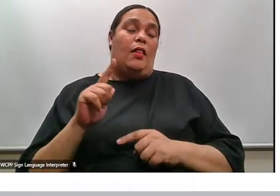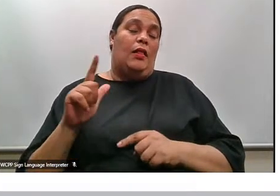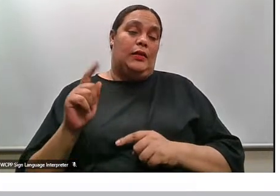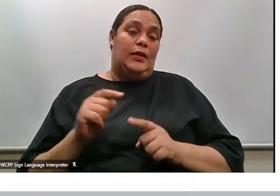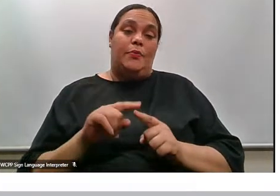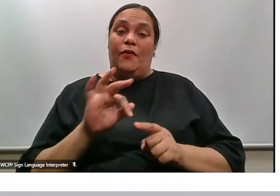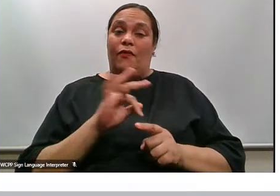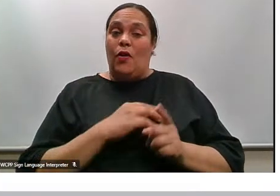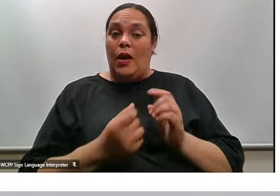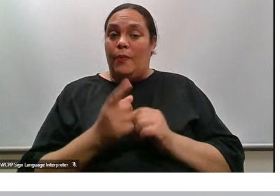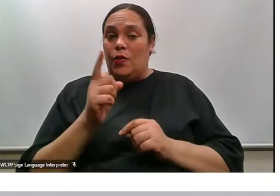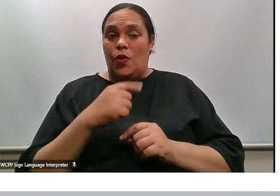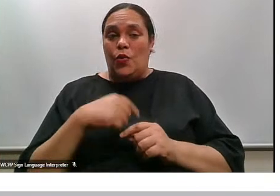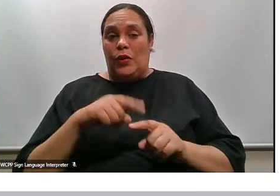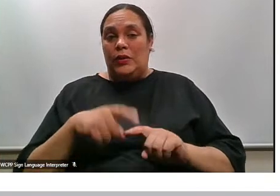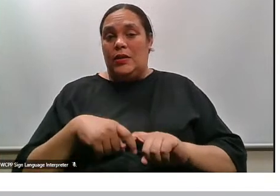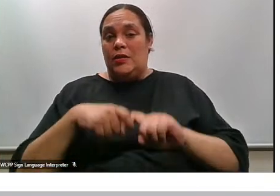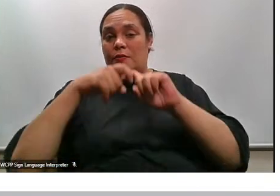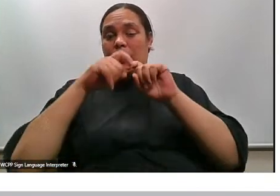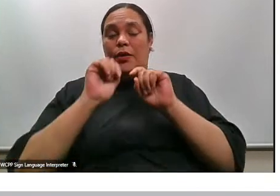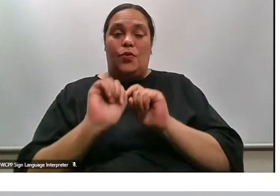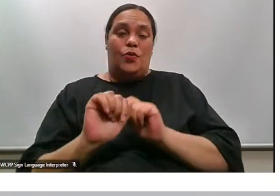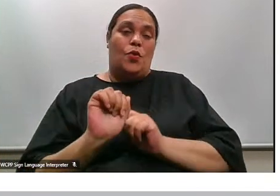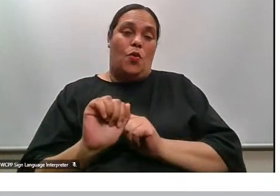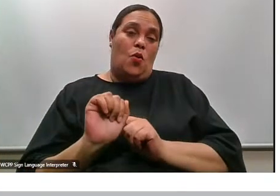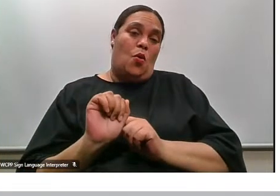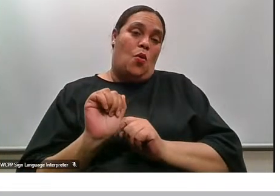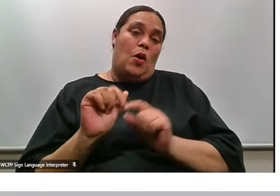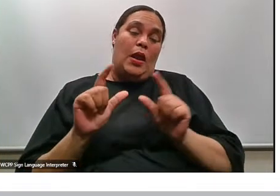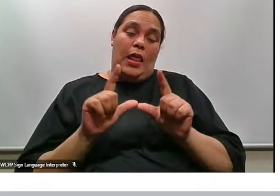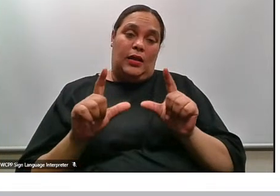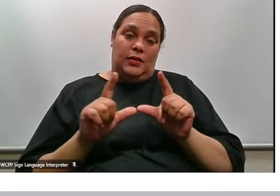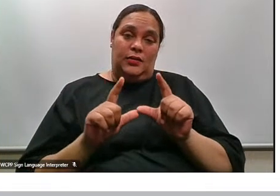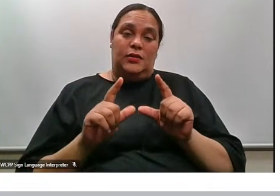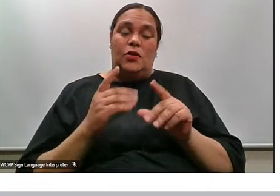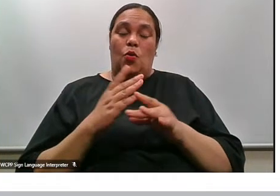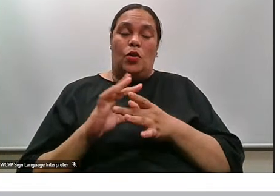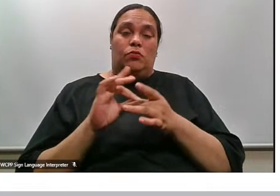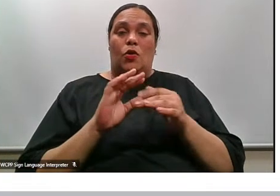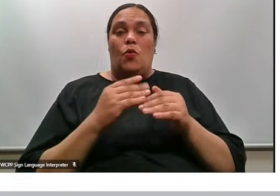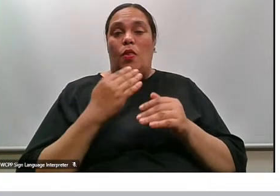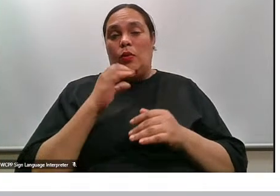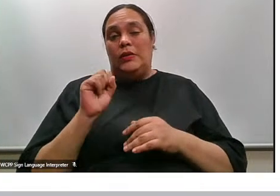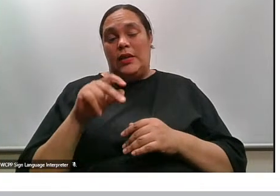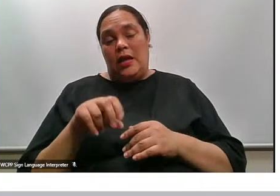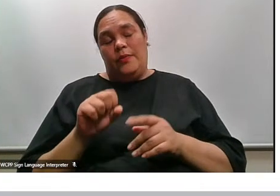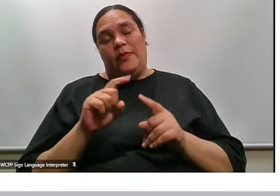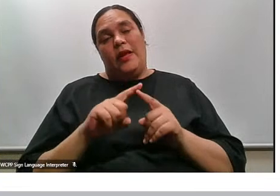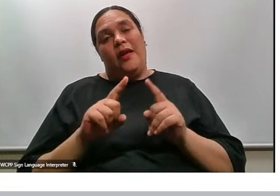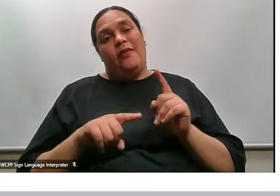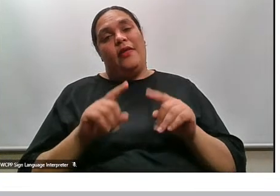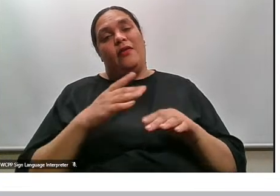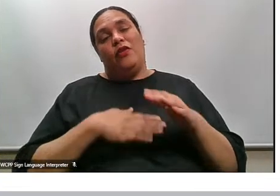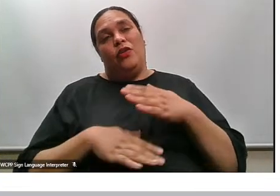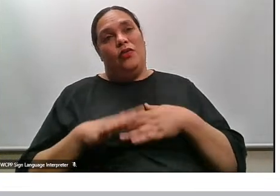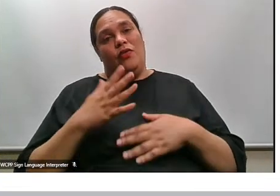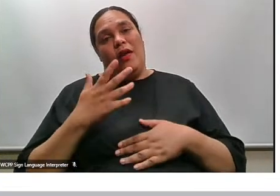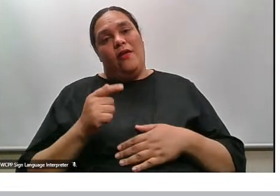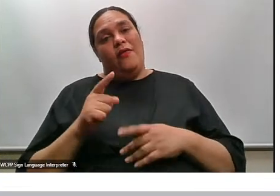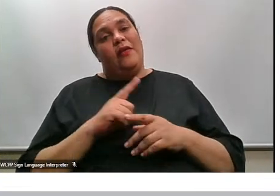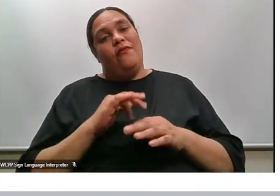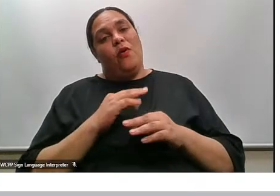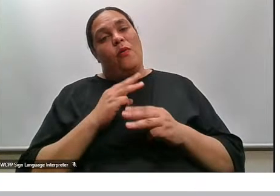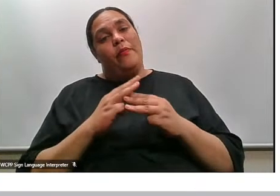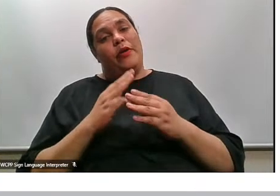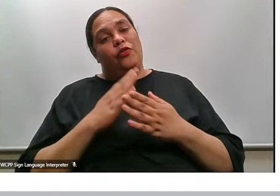normally happens is that we suspend that that license in collaboration with SEBS, and they are very diligent. They will make sure that